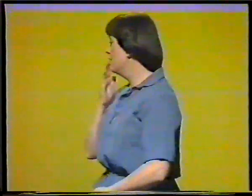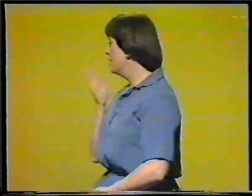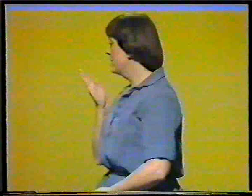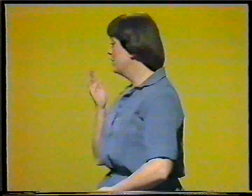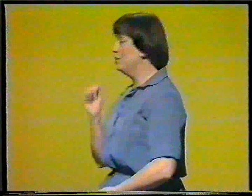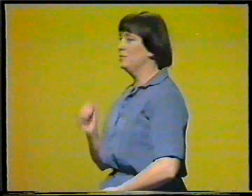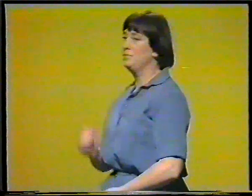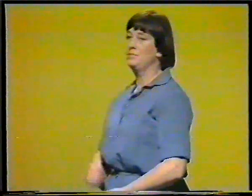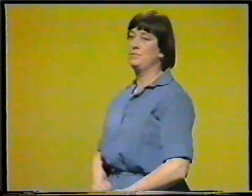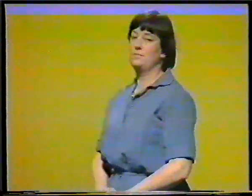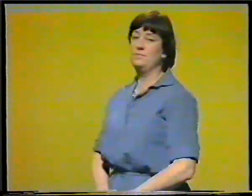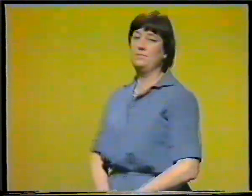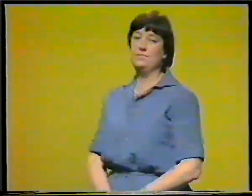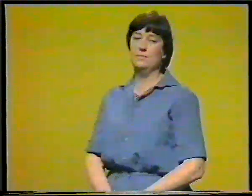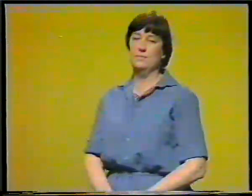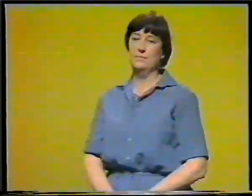Thank you.